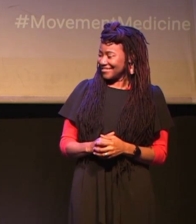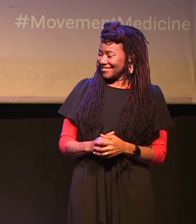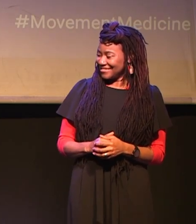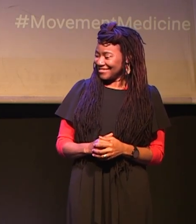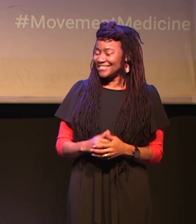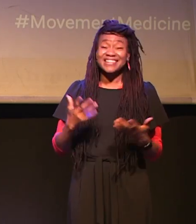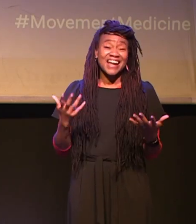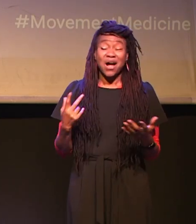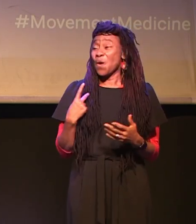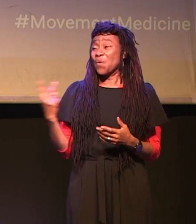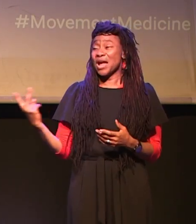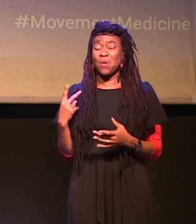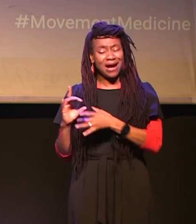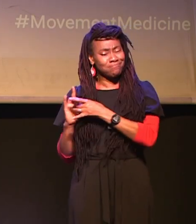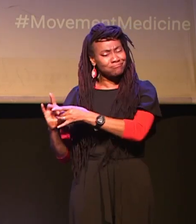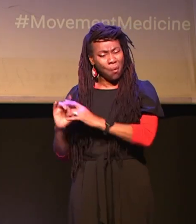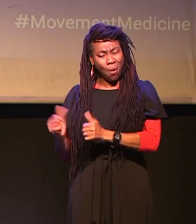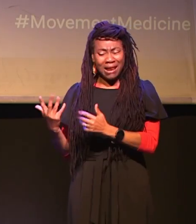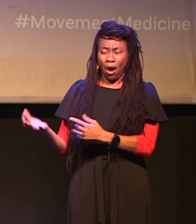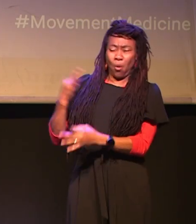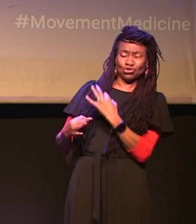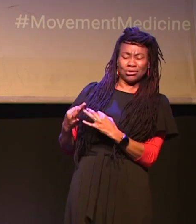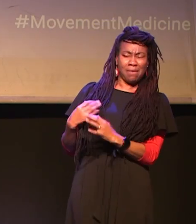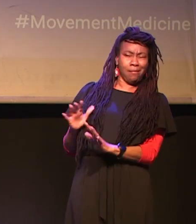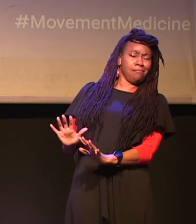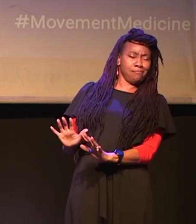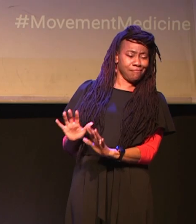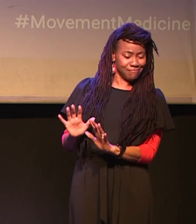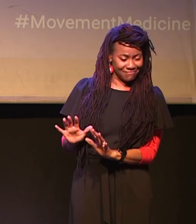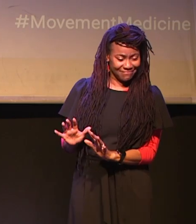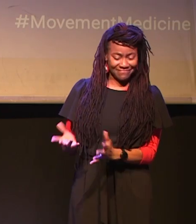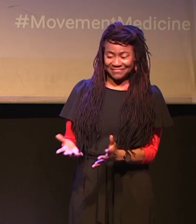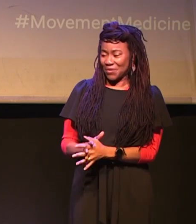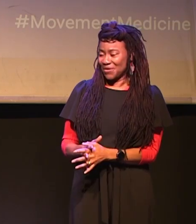And we were getting on so well. Like, this was going so well. Okay.